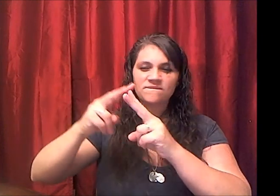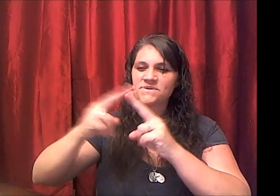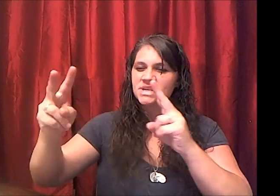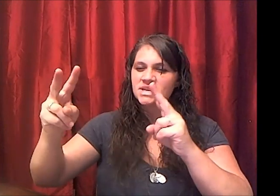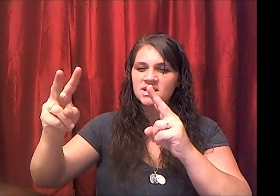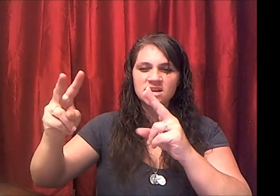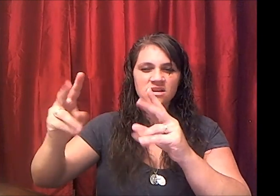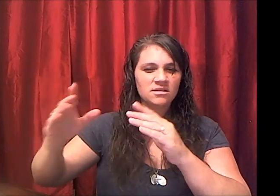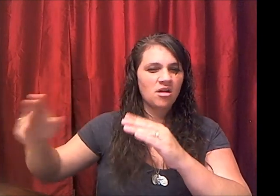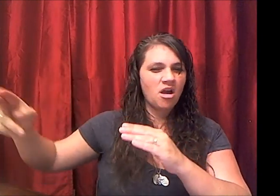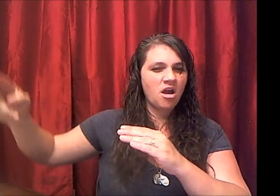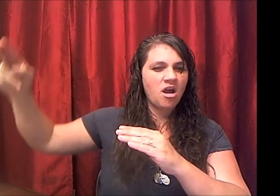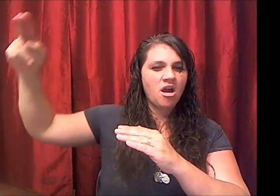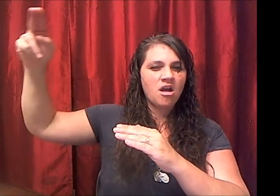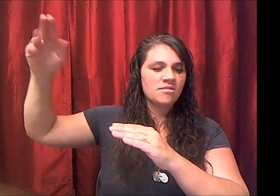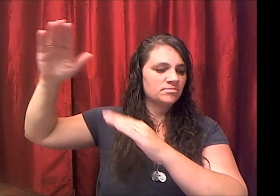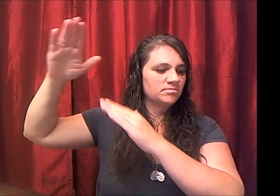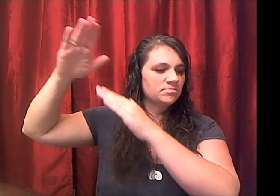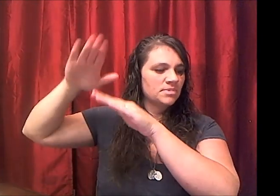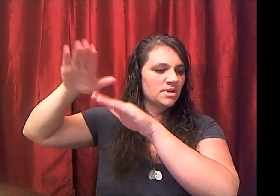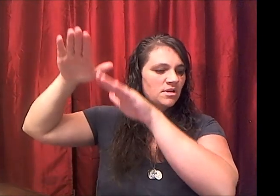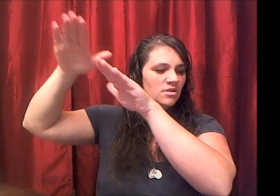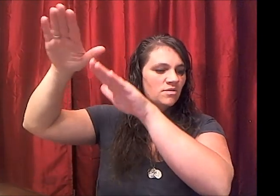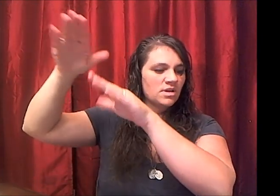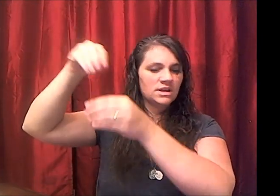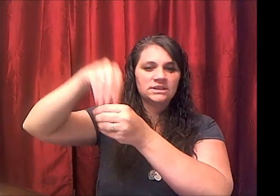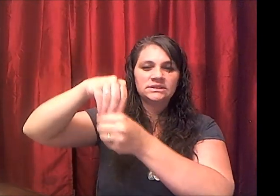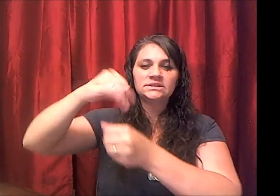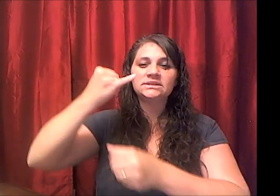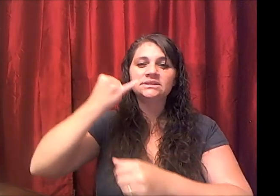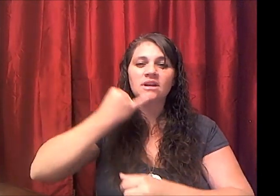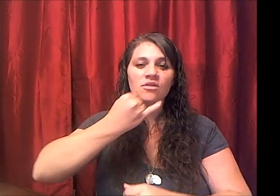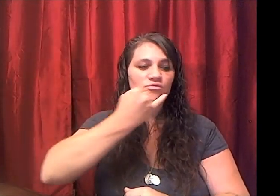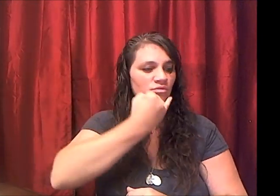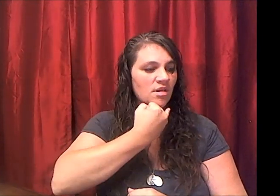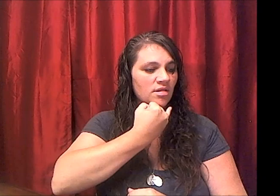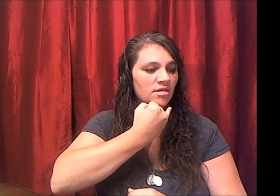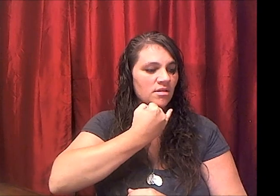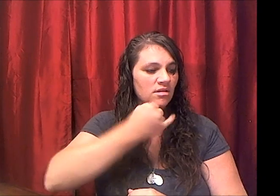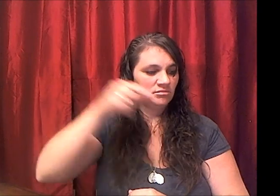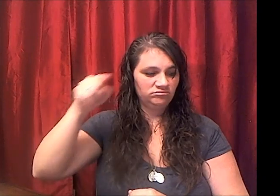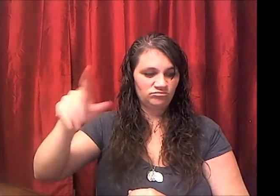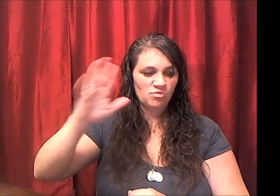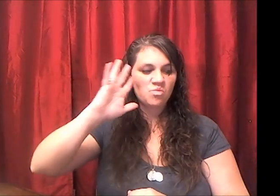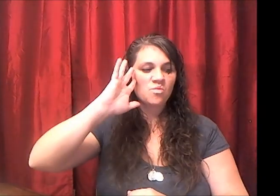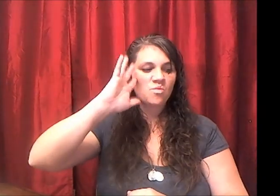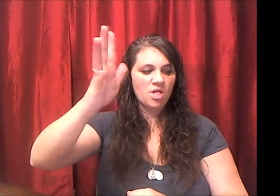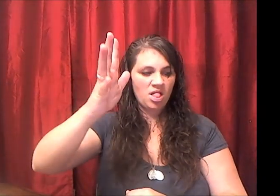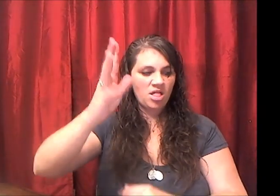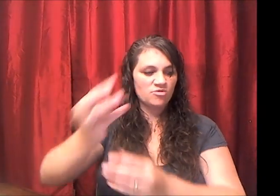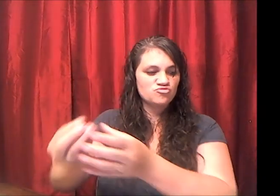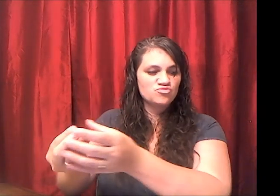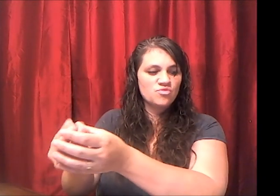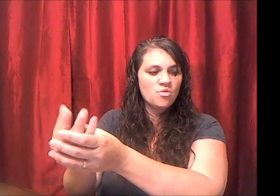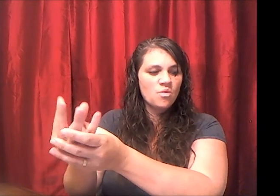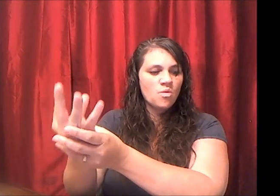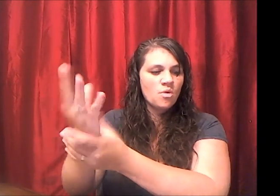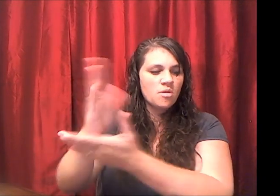Really? News from Bridge Auto Group was recently awarded the best auto dealer in the state of Kansas in the Kansas Best 150 Award. That brings us your